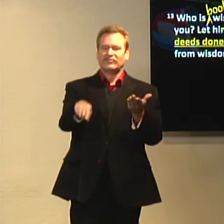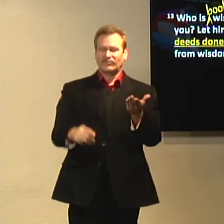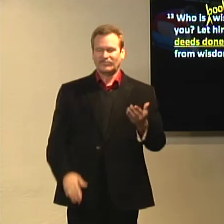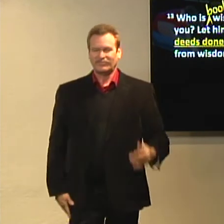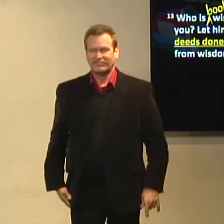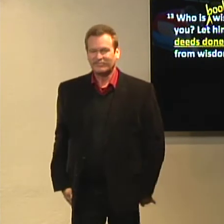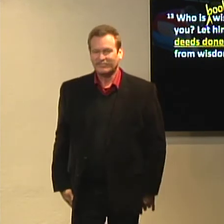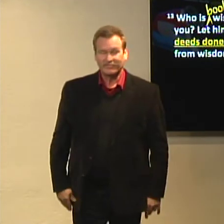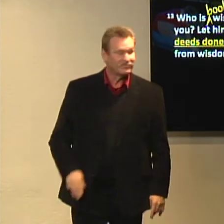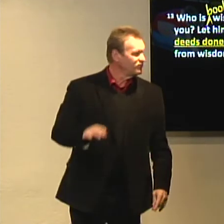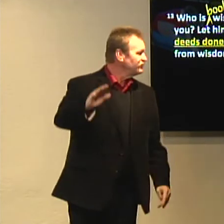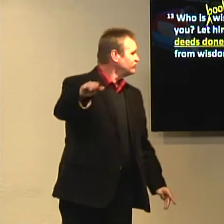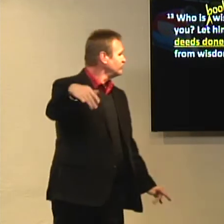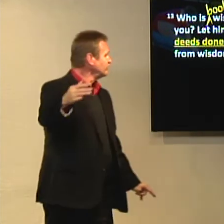That's the word of God's answer.